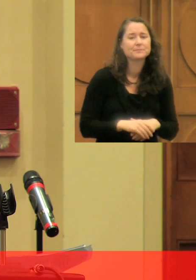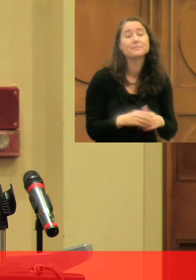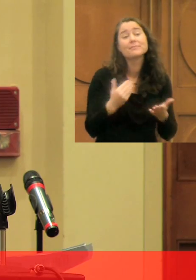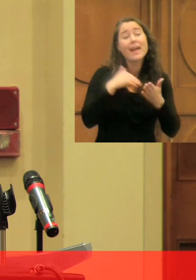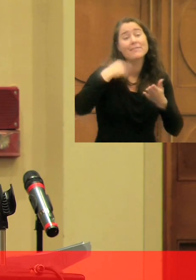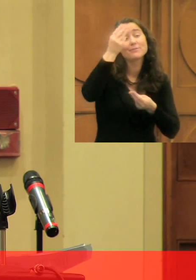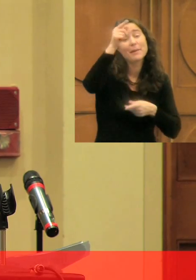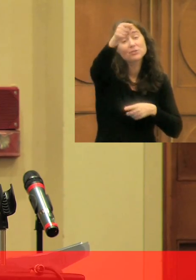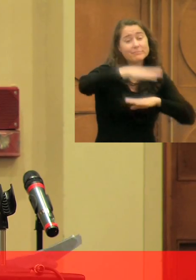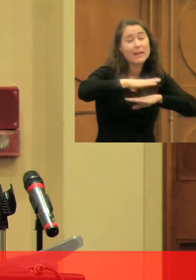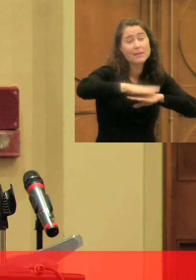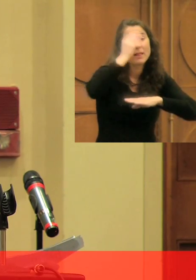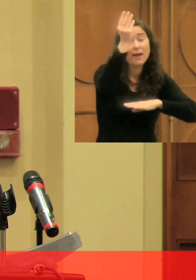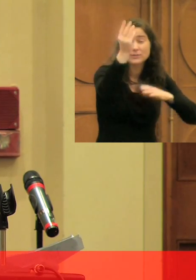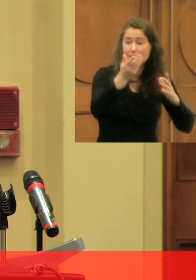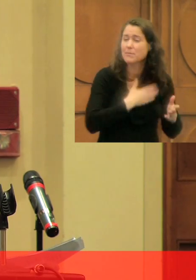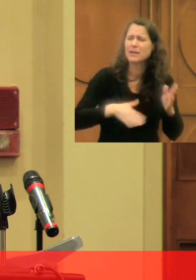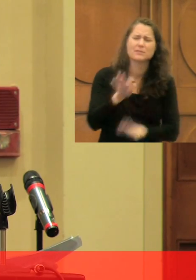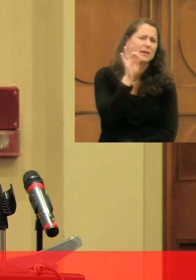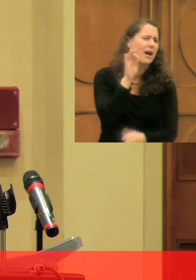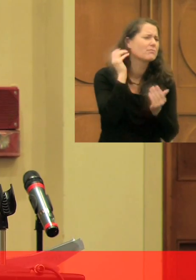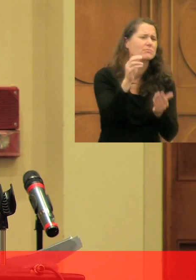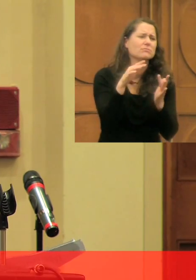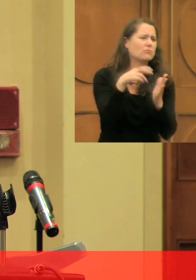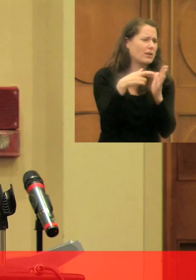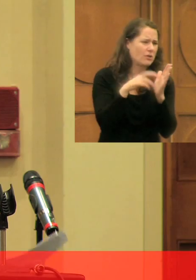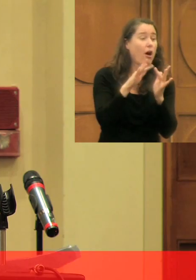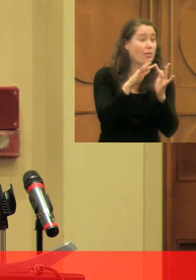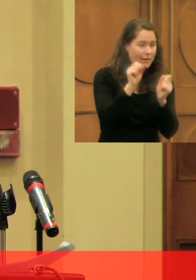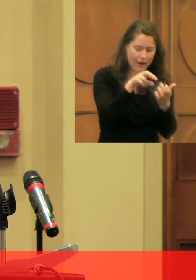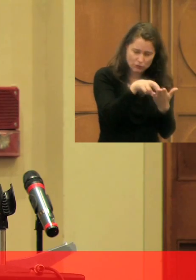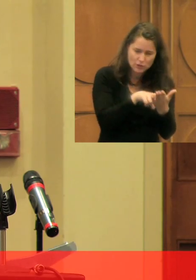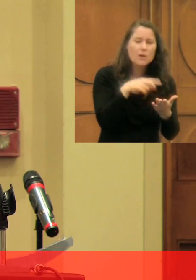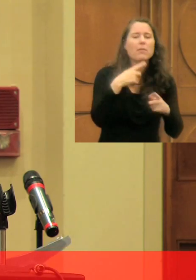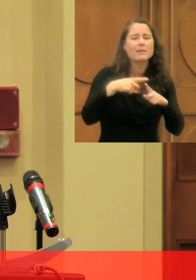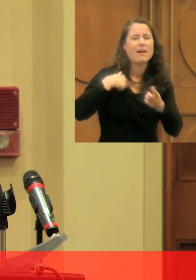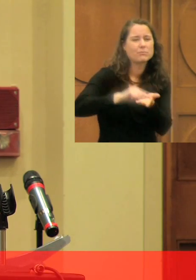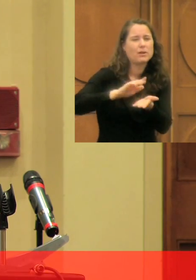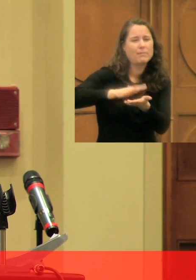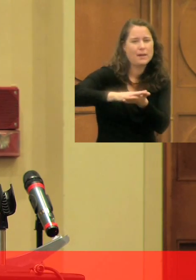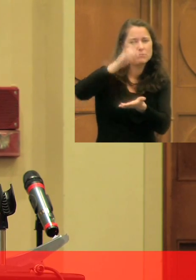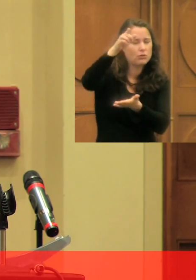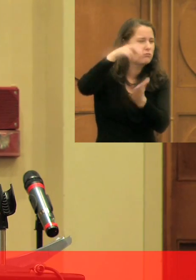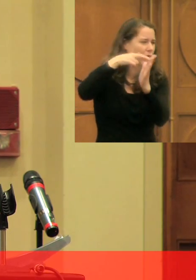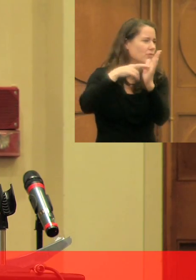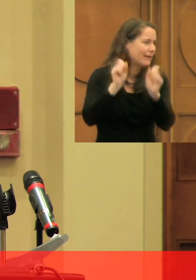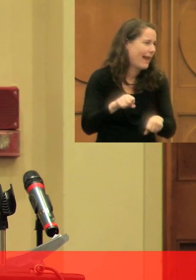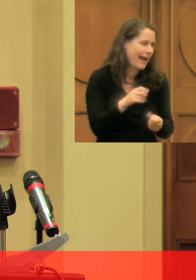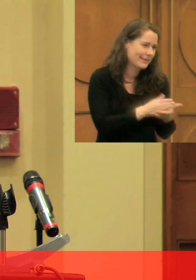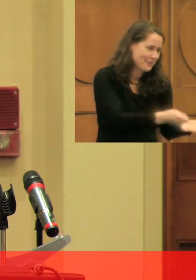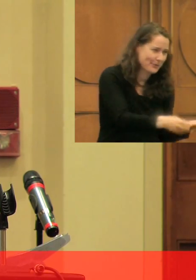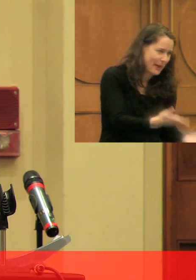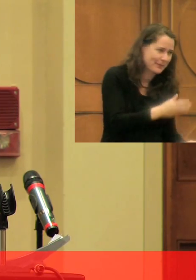pick up. We have, you can register online, and we have a hard copy of the registration for those that aren't computer literate. You